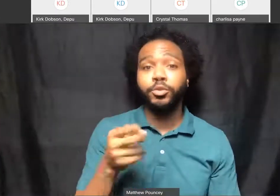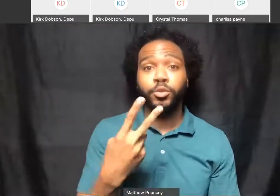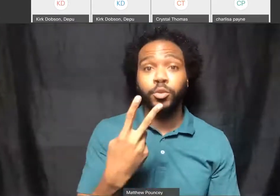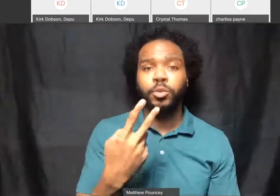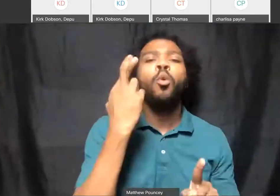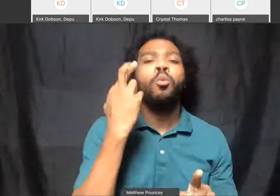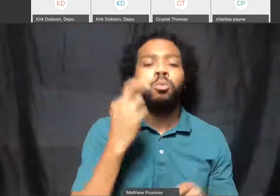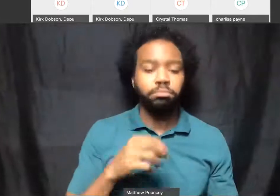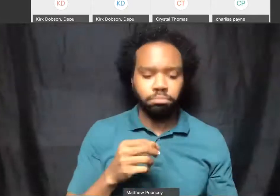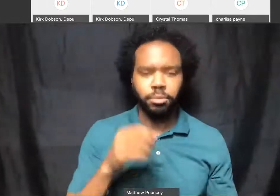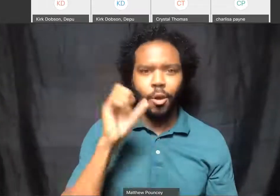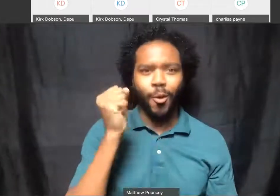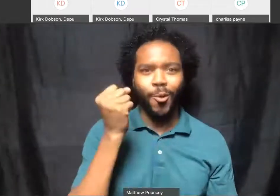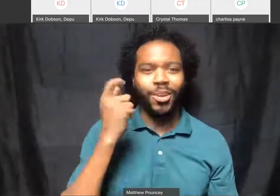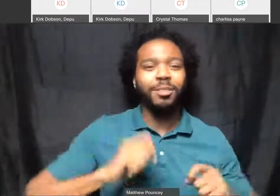up,